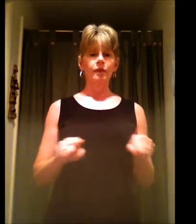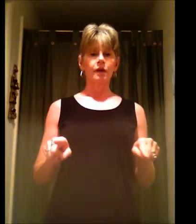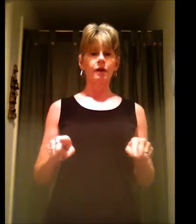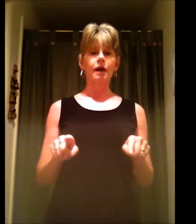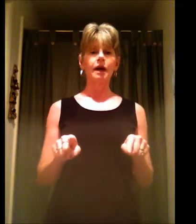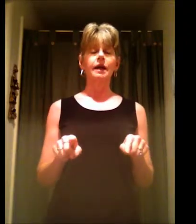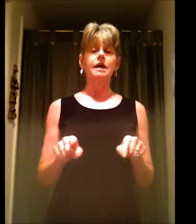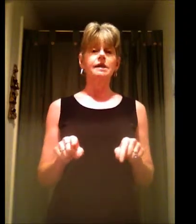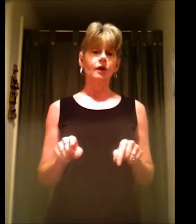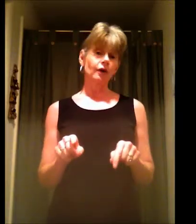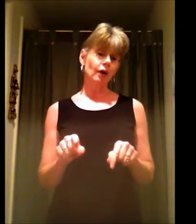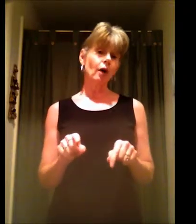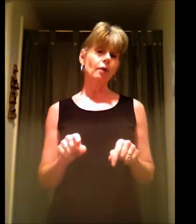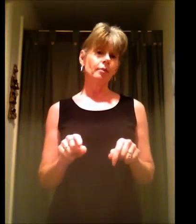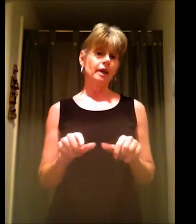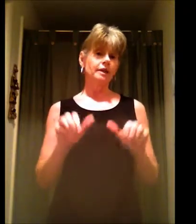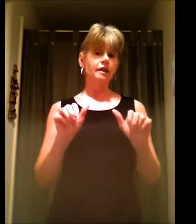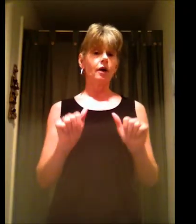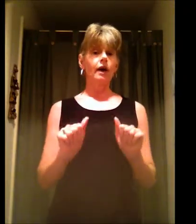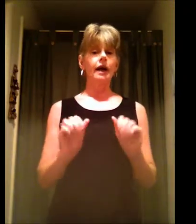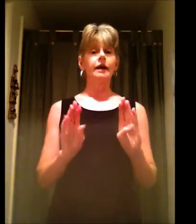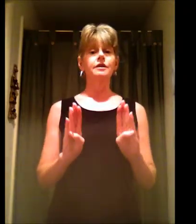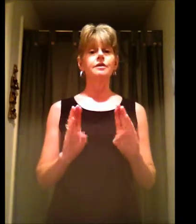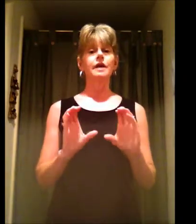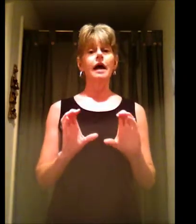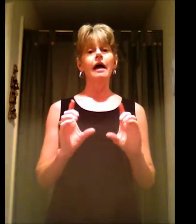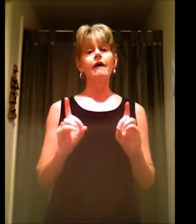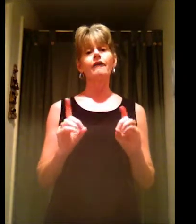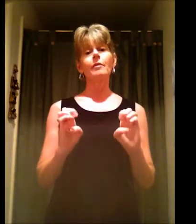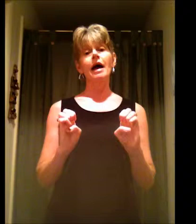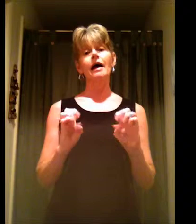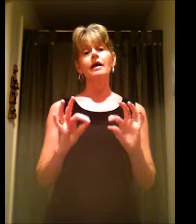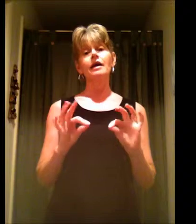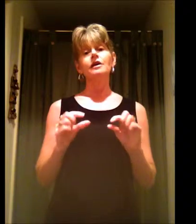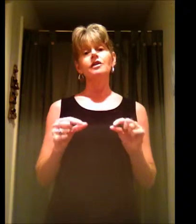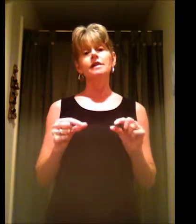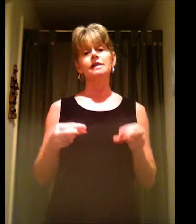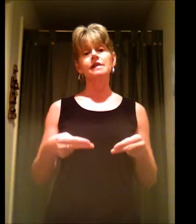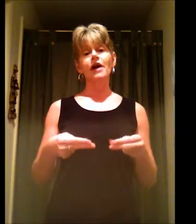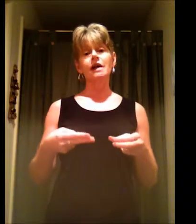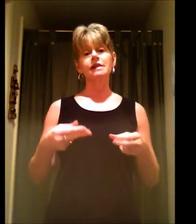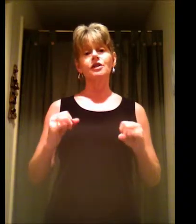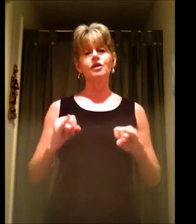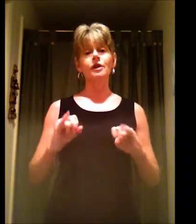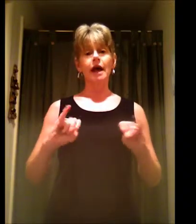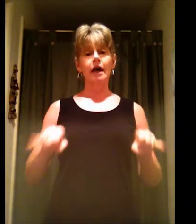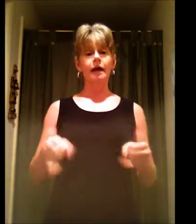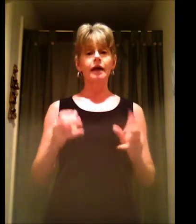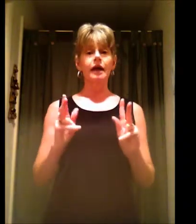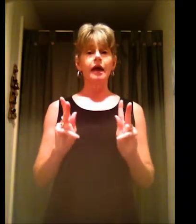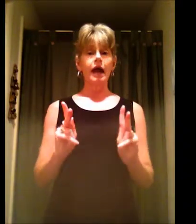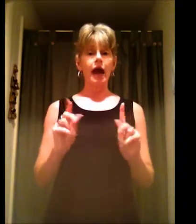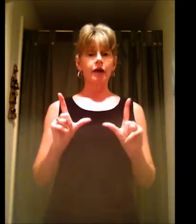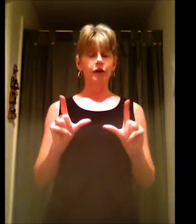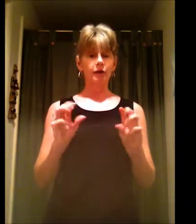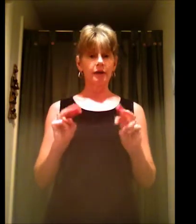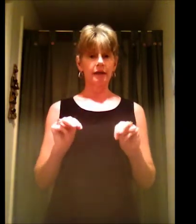All right, so your goal would be to go ahead and do that alphabet just as fast as you can,